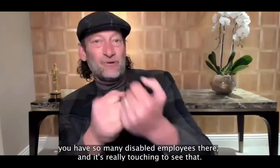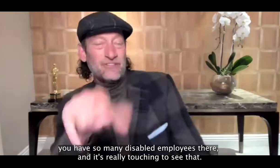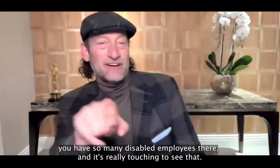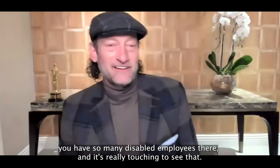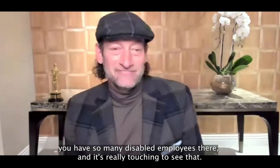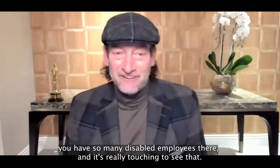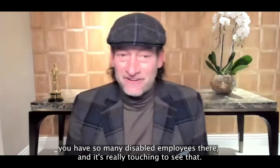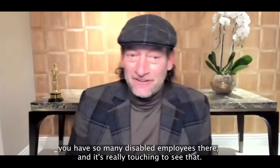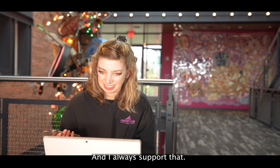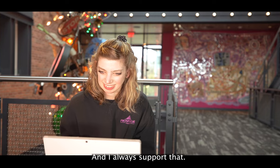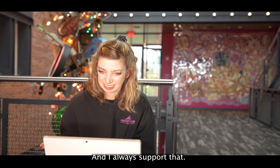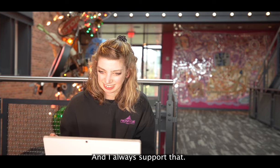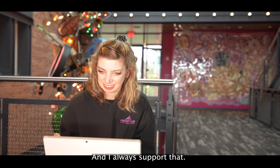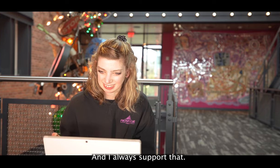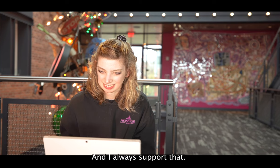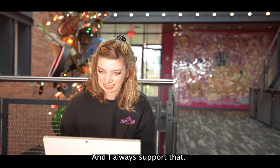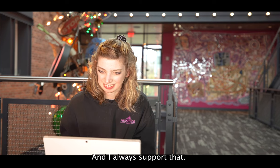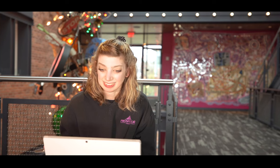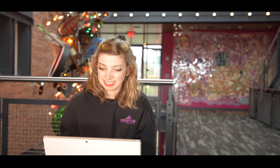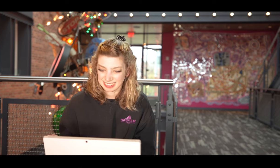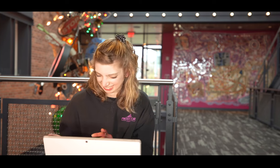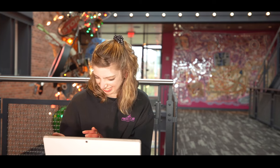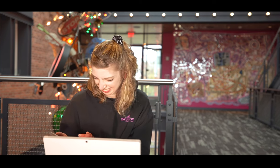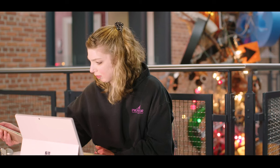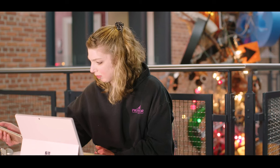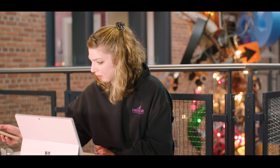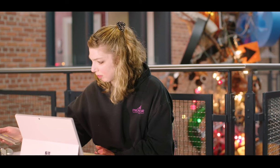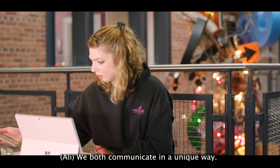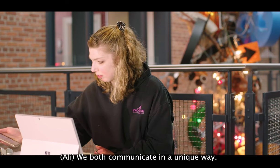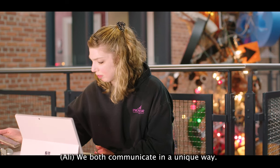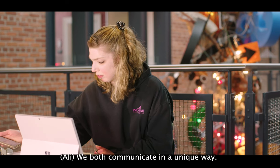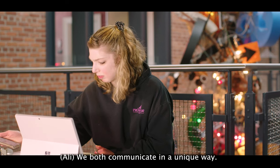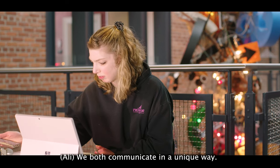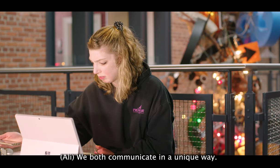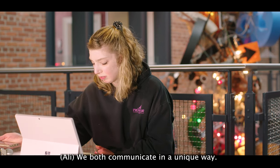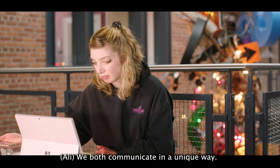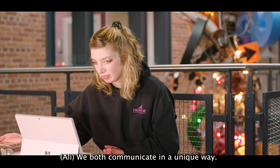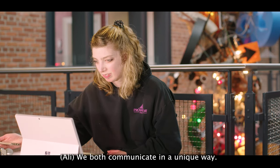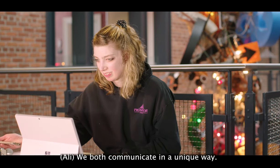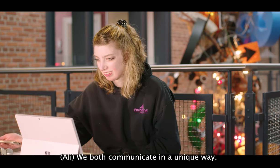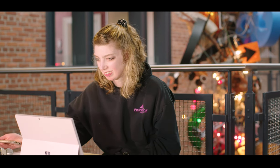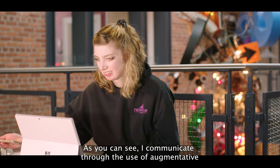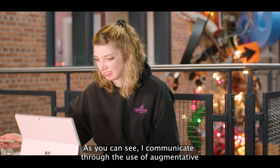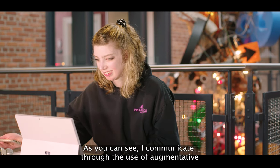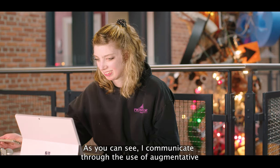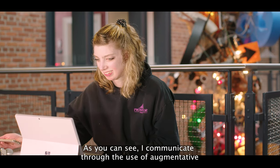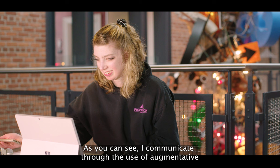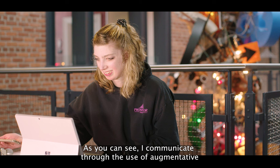really touching to see that, and I always support that. We both communicate in a unique way. As you can see,